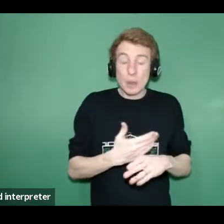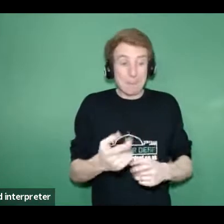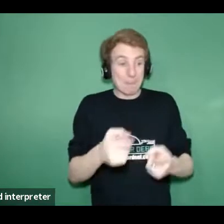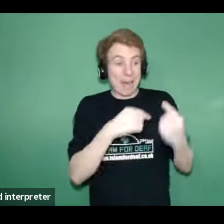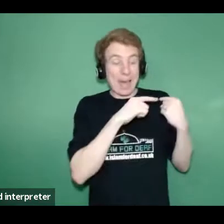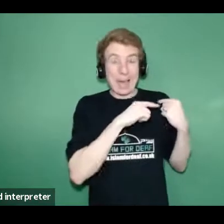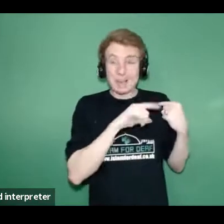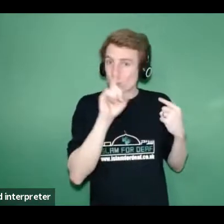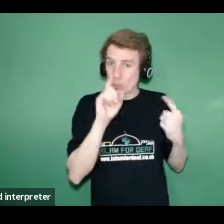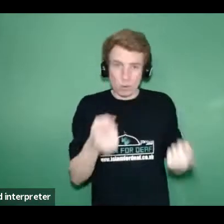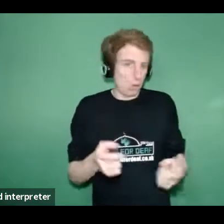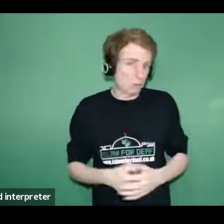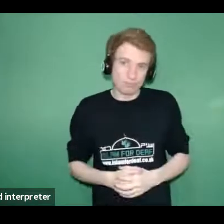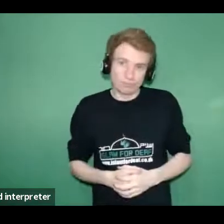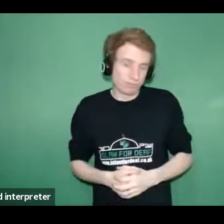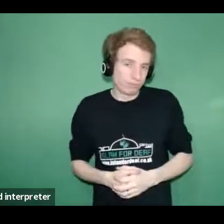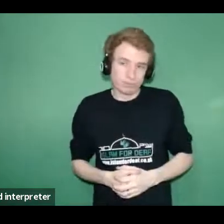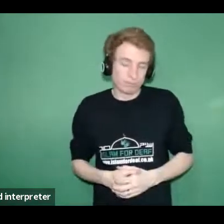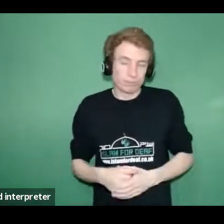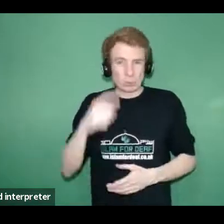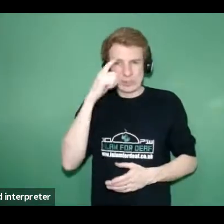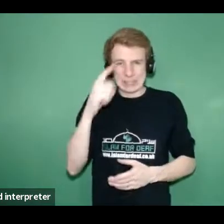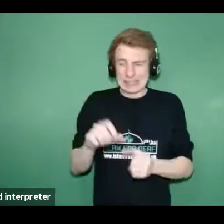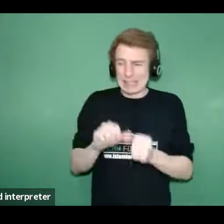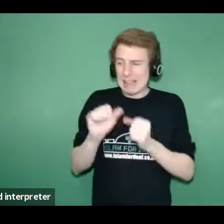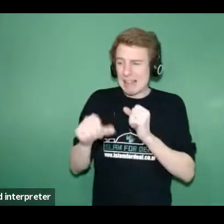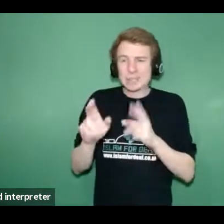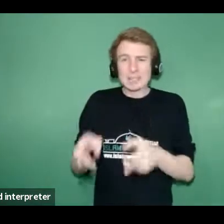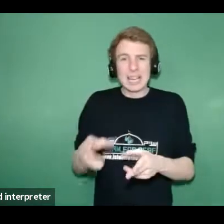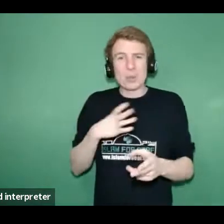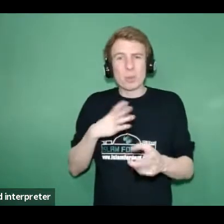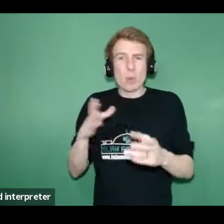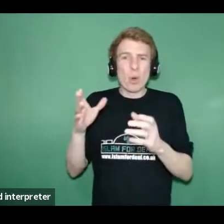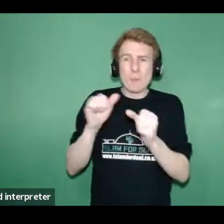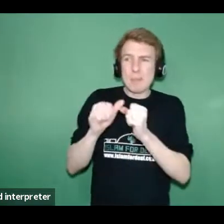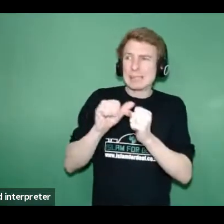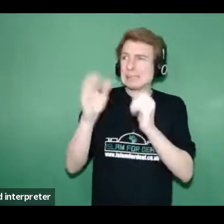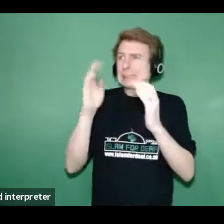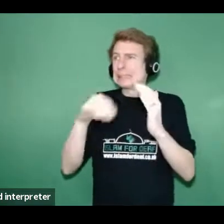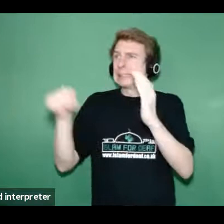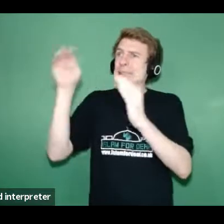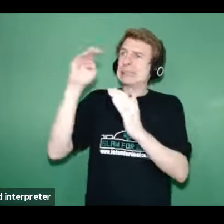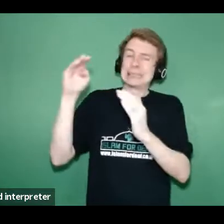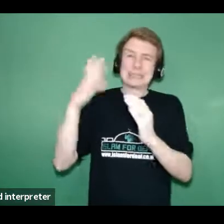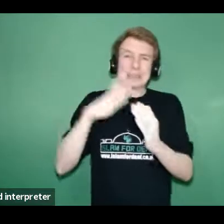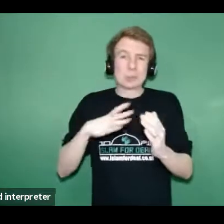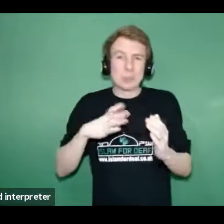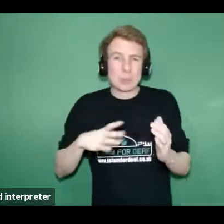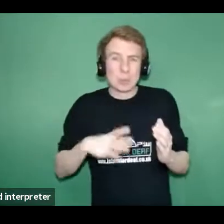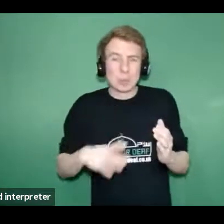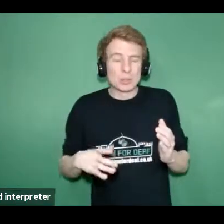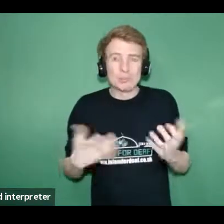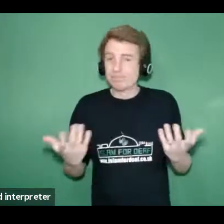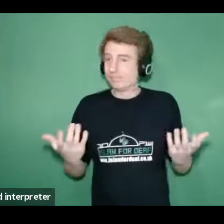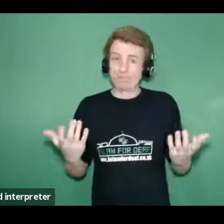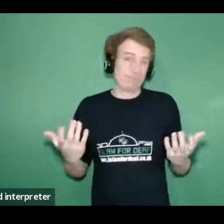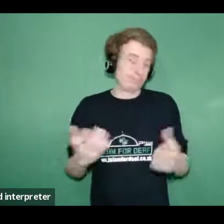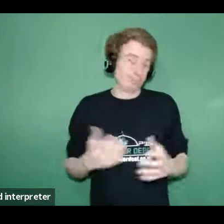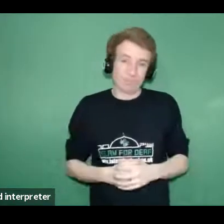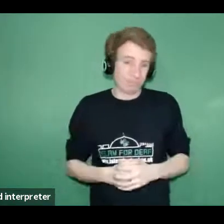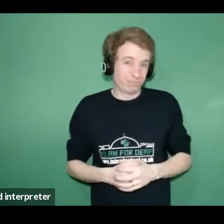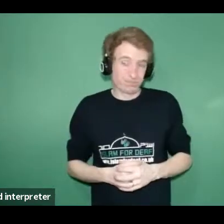positioned in the hereafter, nor will any excuse be accepted from you at that point, i.e. at the point that you